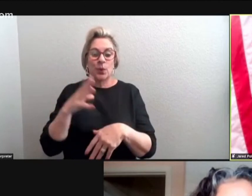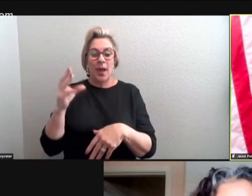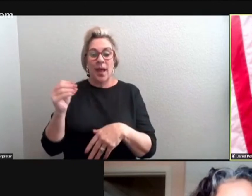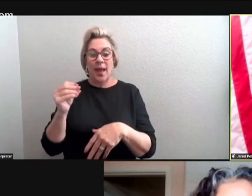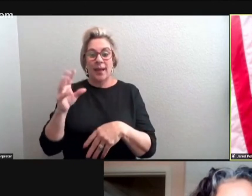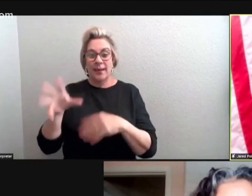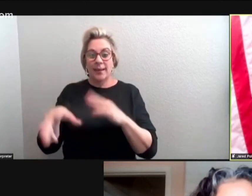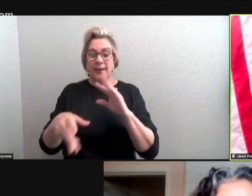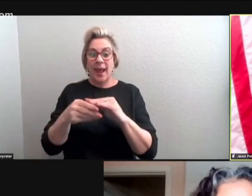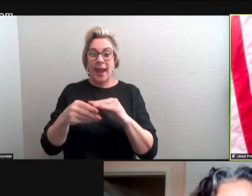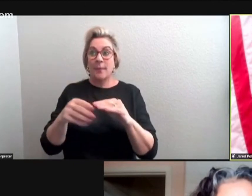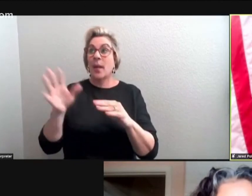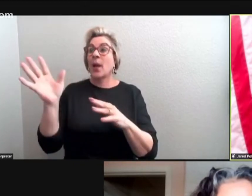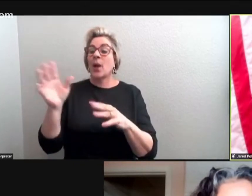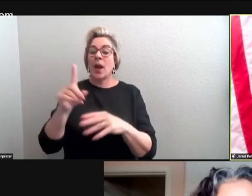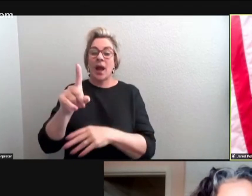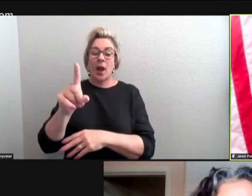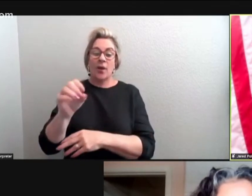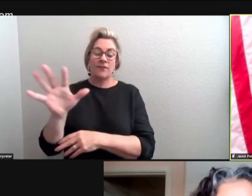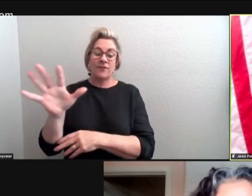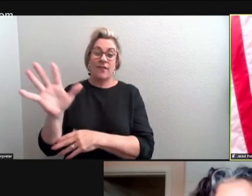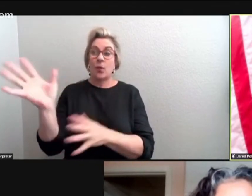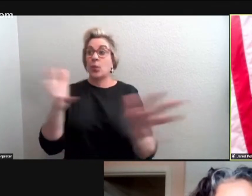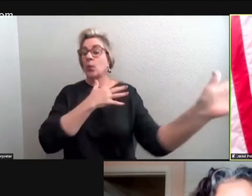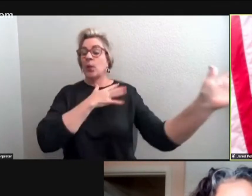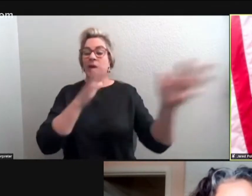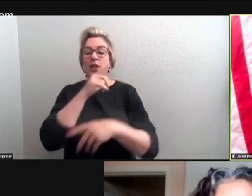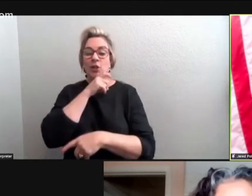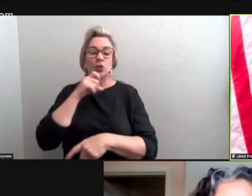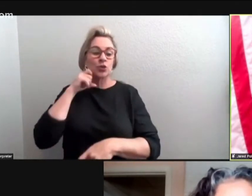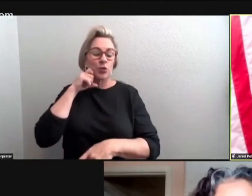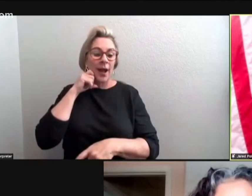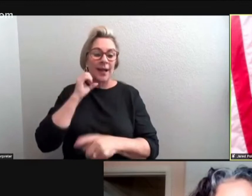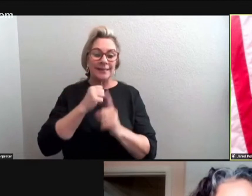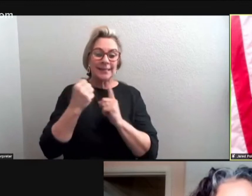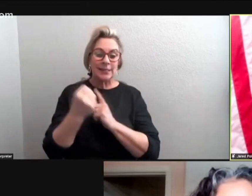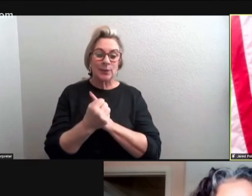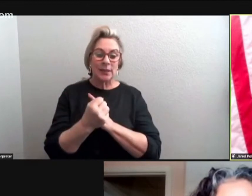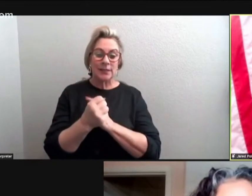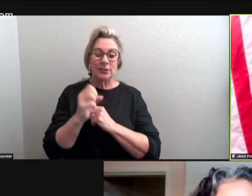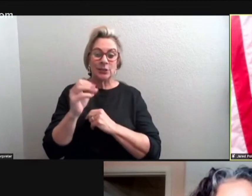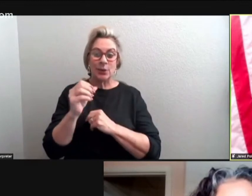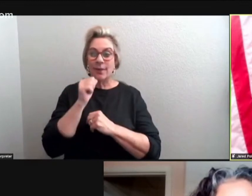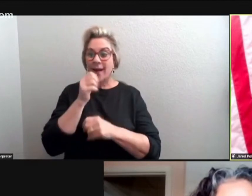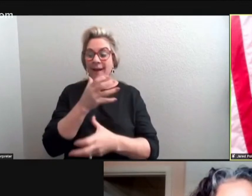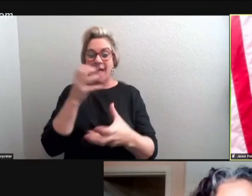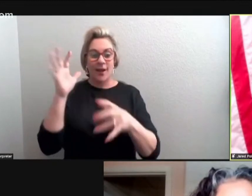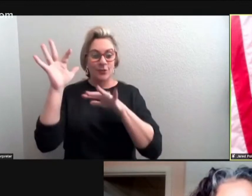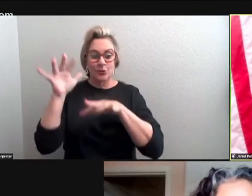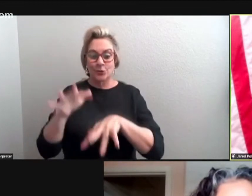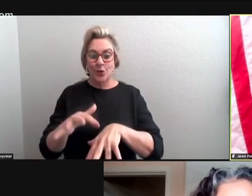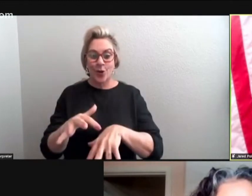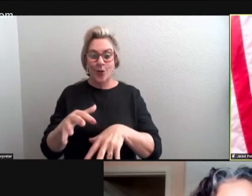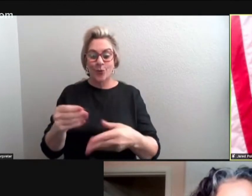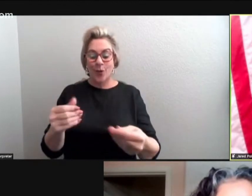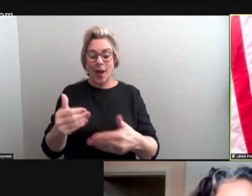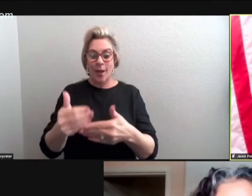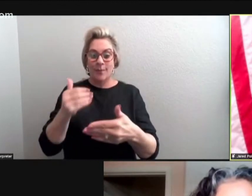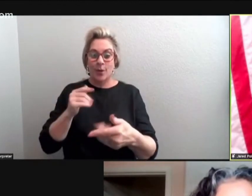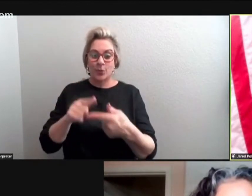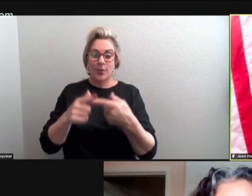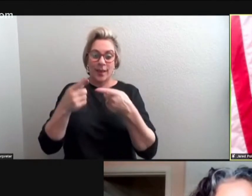by 105-degree wind gusts and historically dry conditions with very little snow and no snow on the ground prior to the